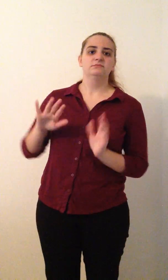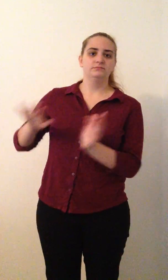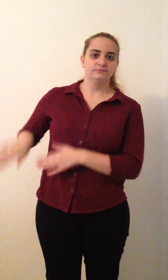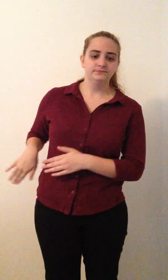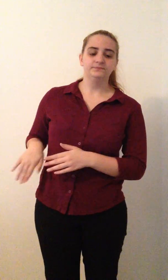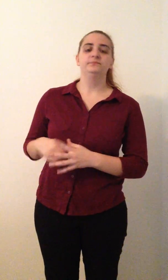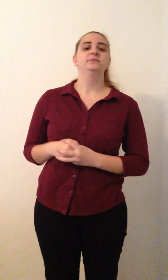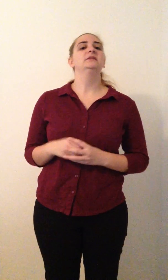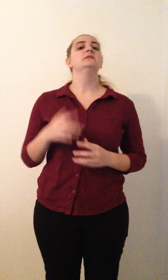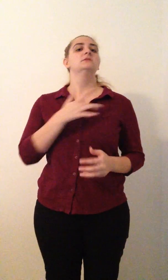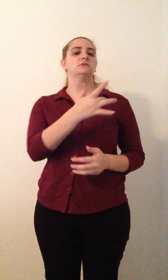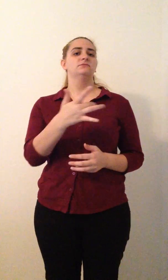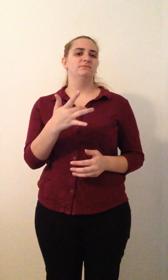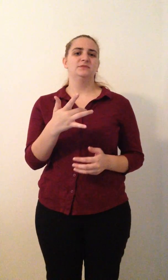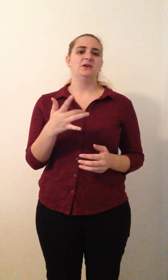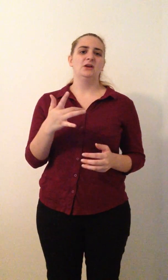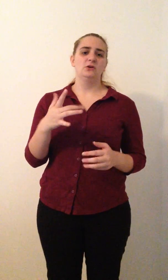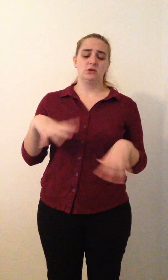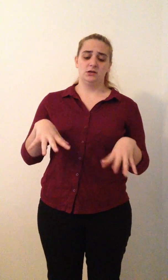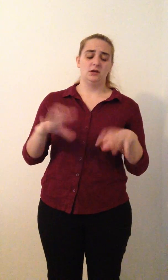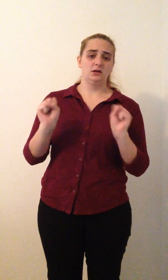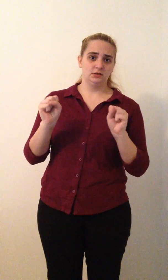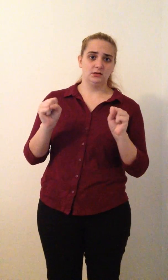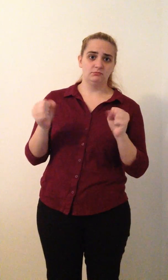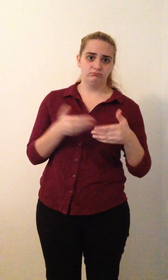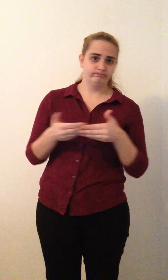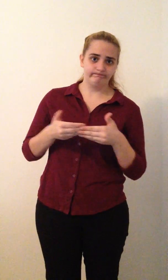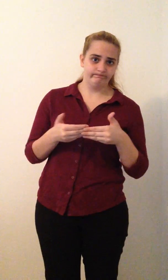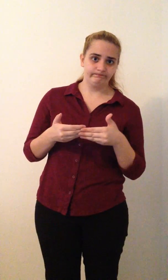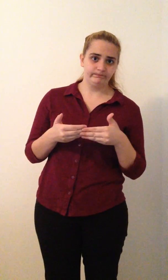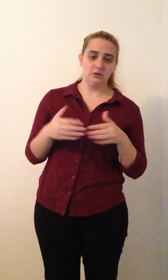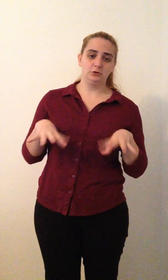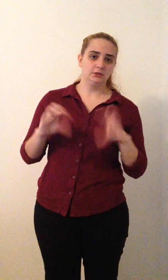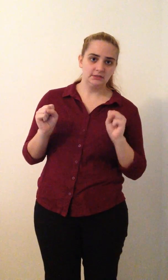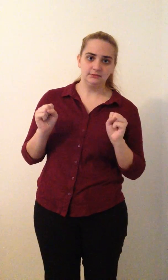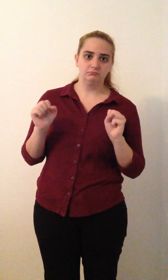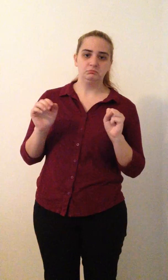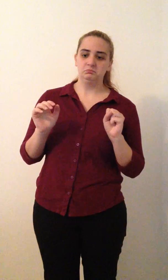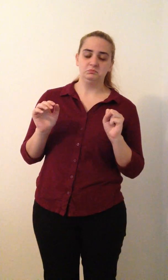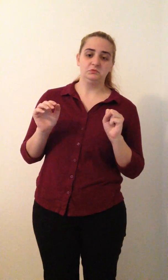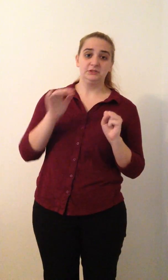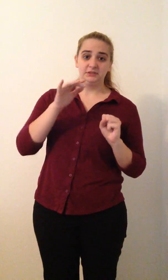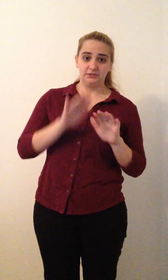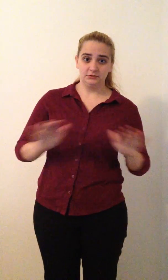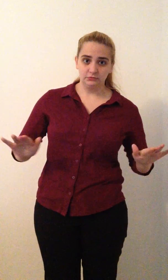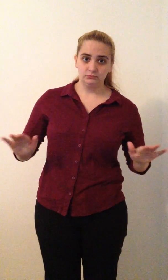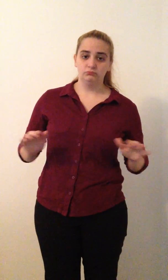care system a lot of the time. But it's very, very rare. It's like, I think maybe 3% at the most.